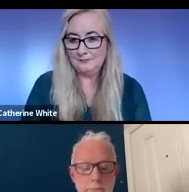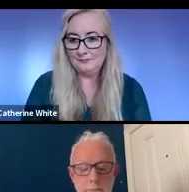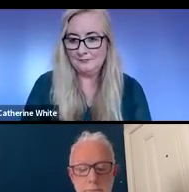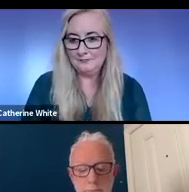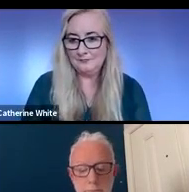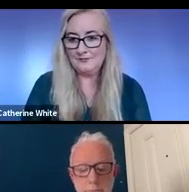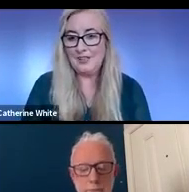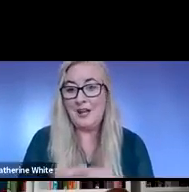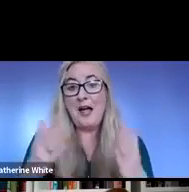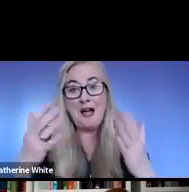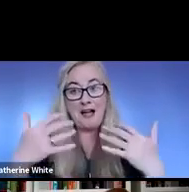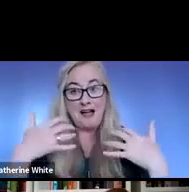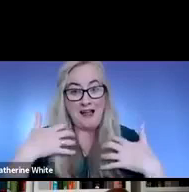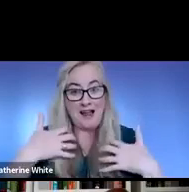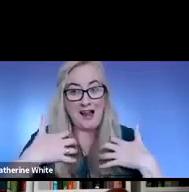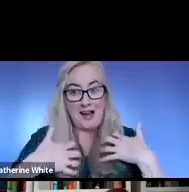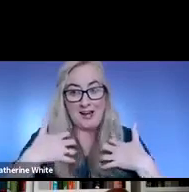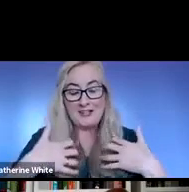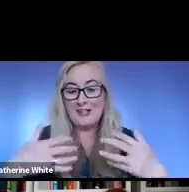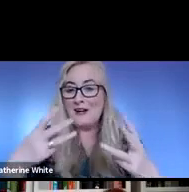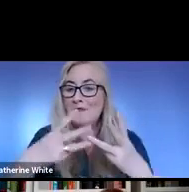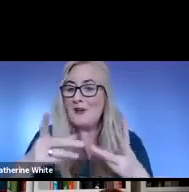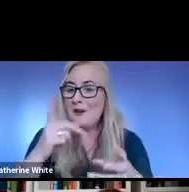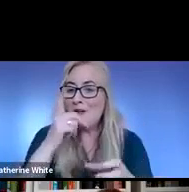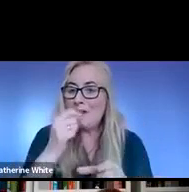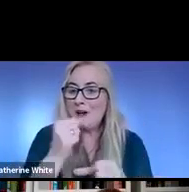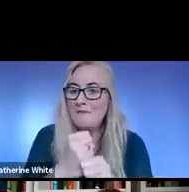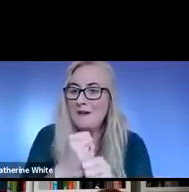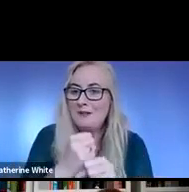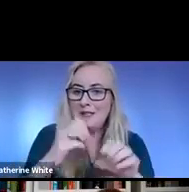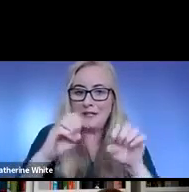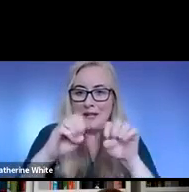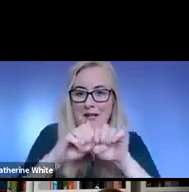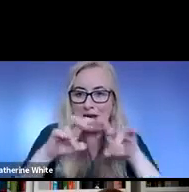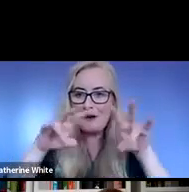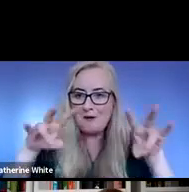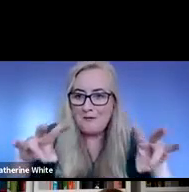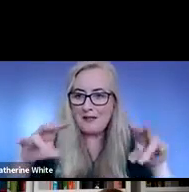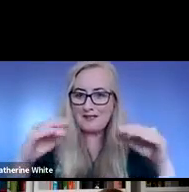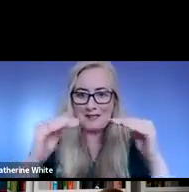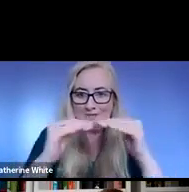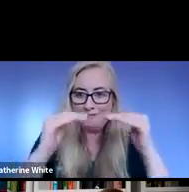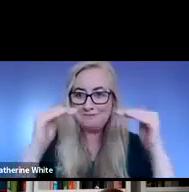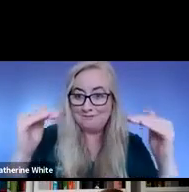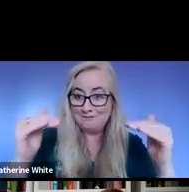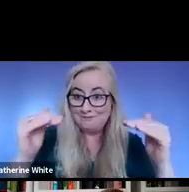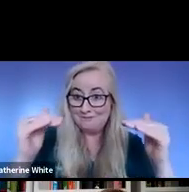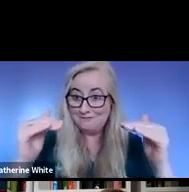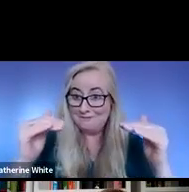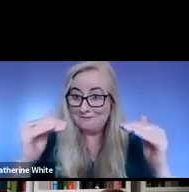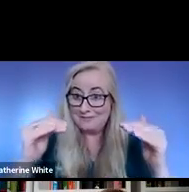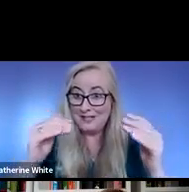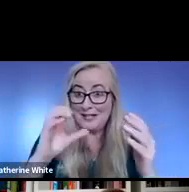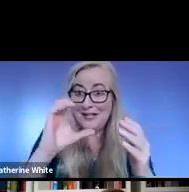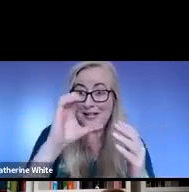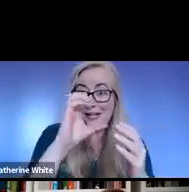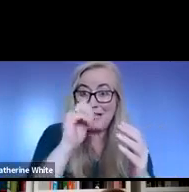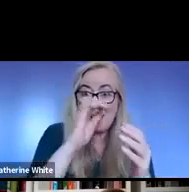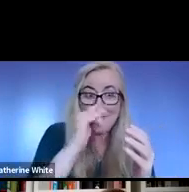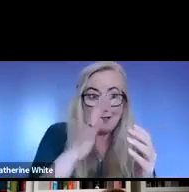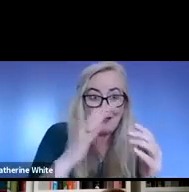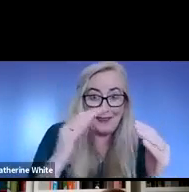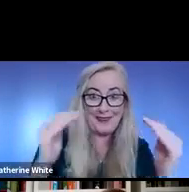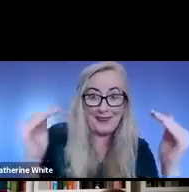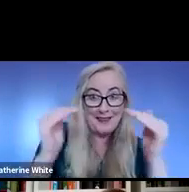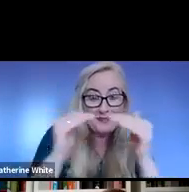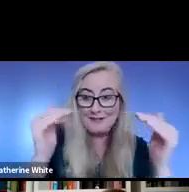I think it's interesting when we talk about capitalism or equality and if the two can exist together. And some theorists would say absolutely no,